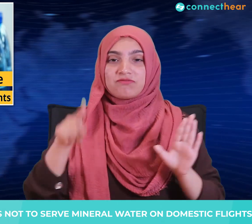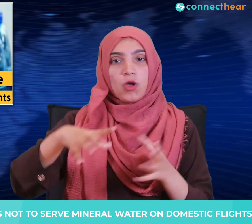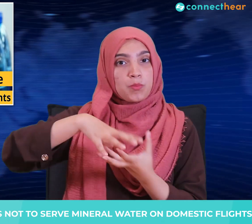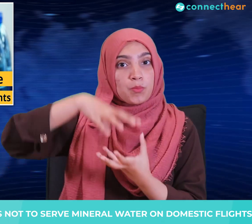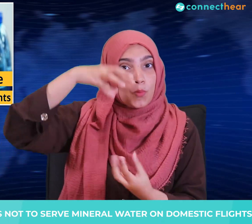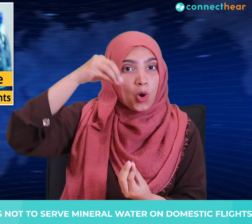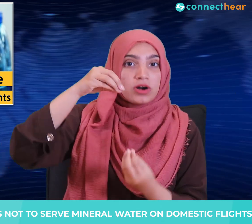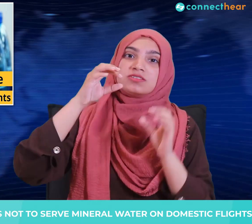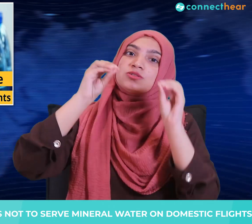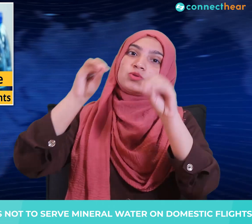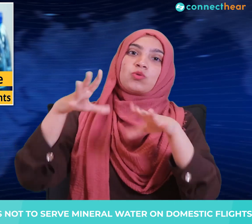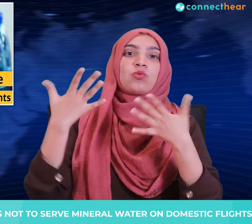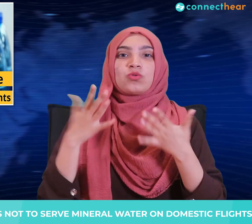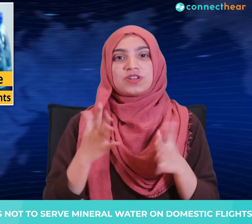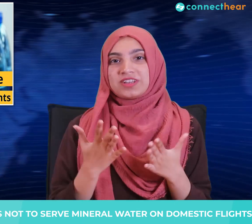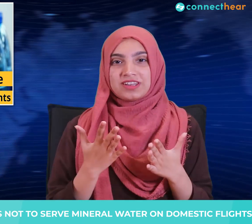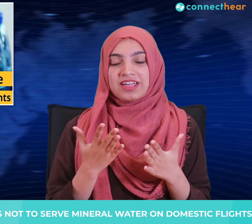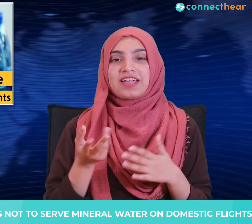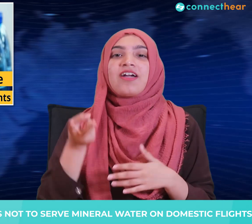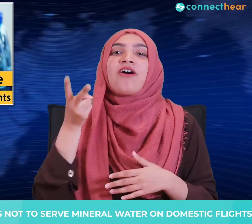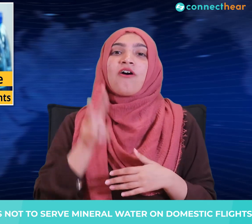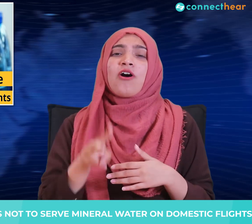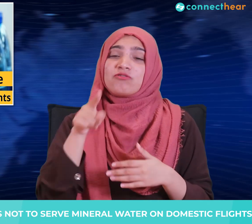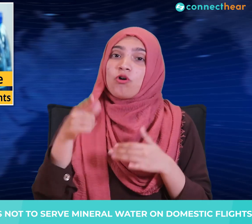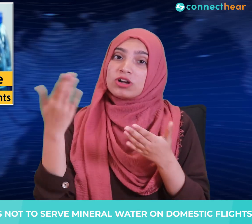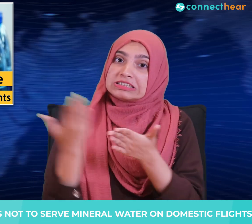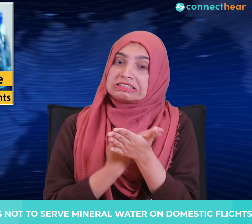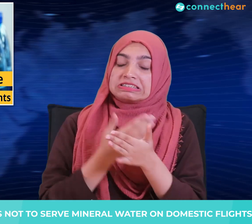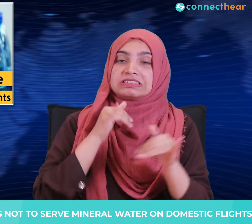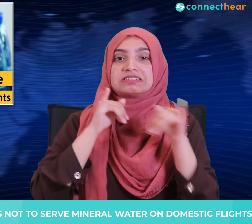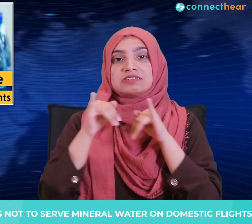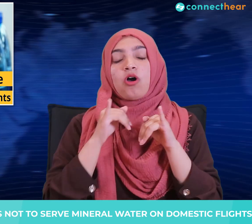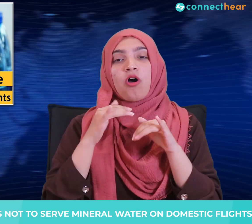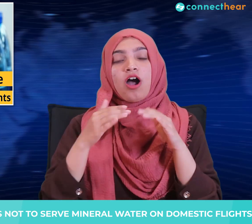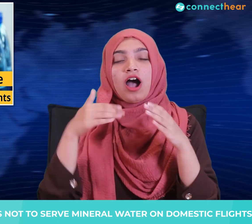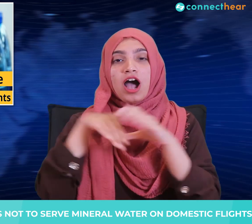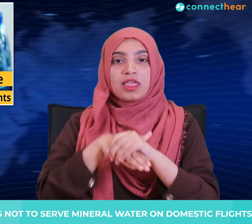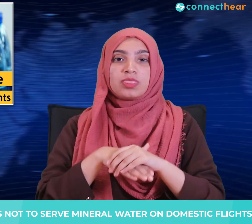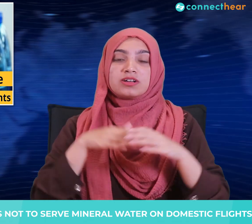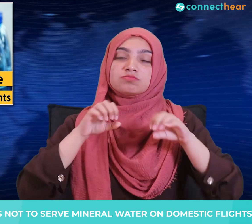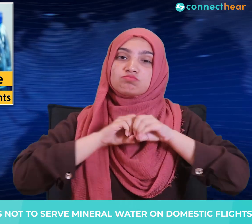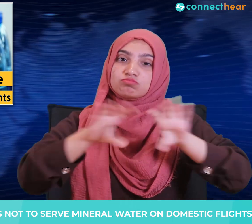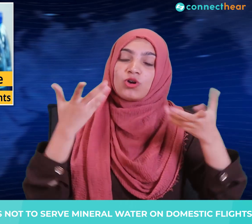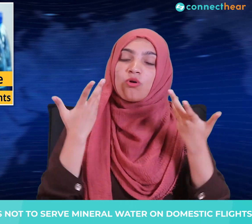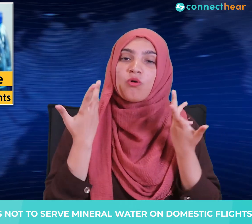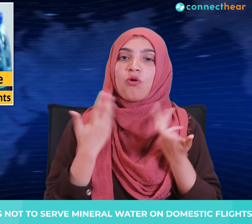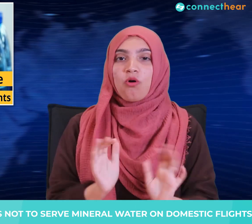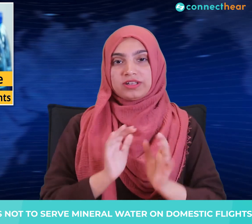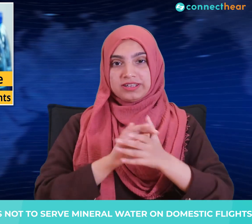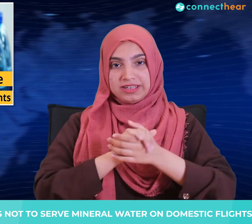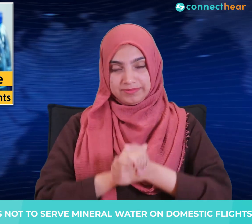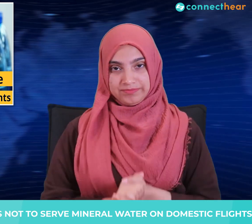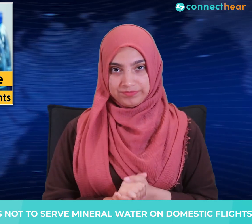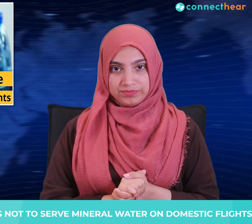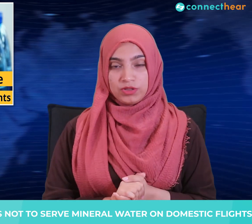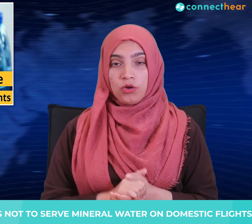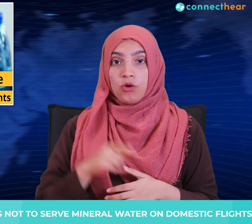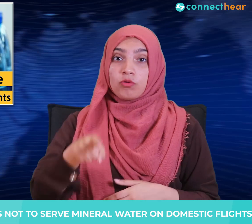will provide the implementation report of the new directive through the logbook as per the notification. Earlier,